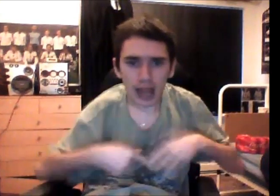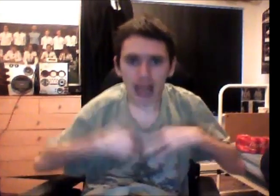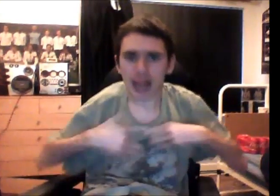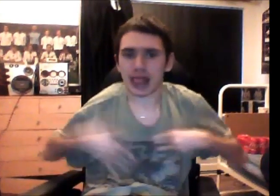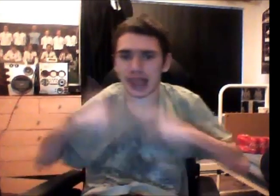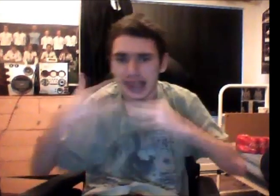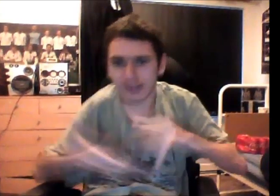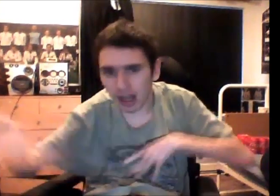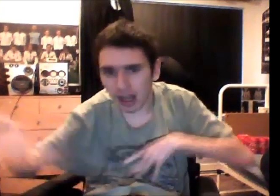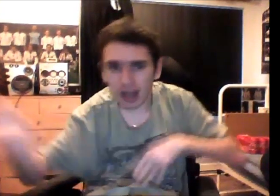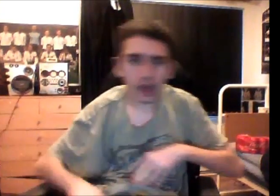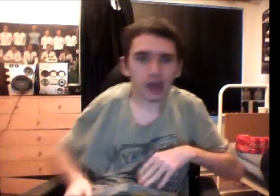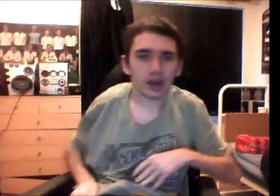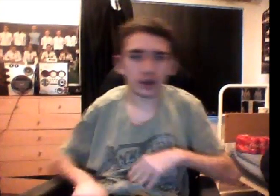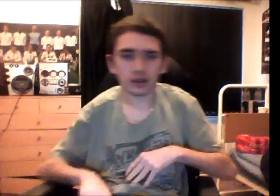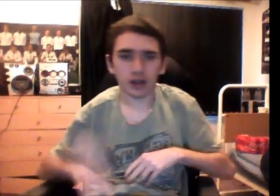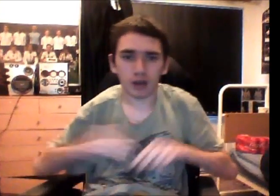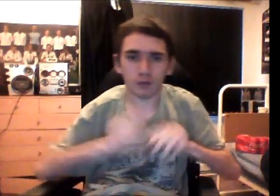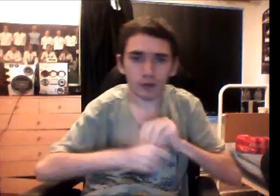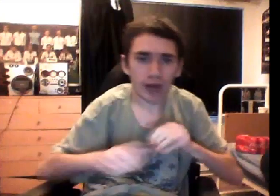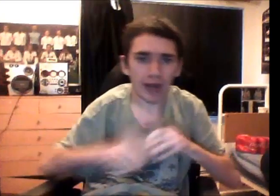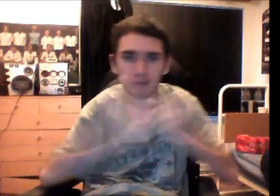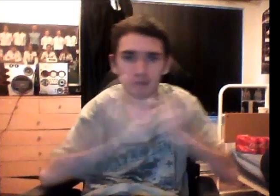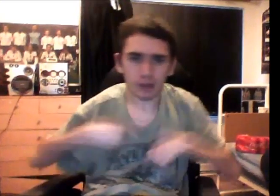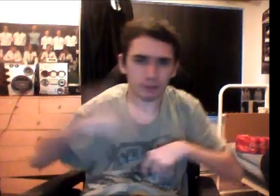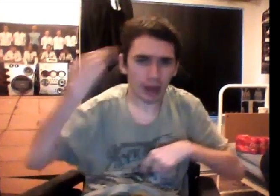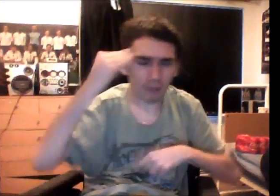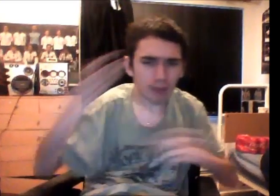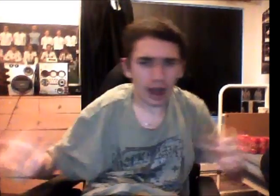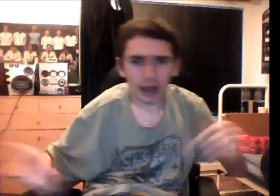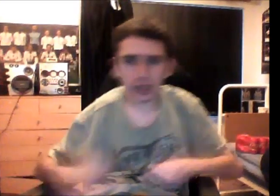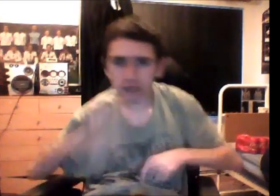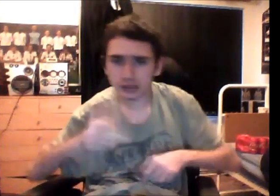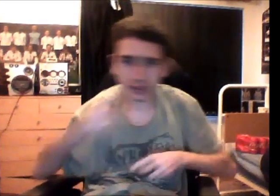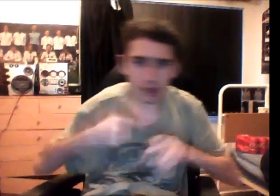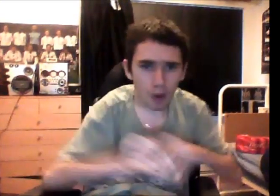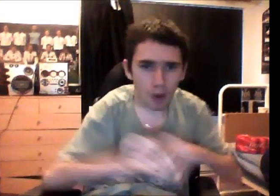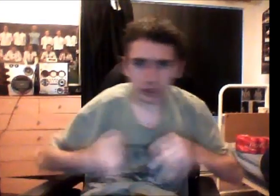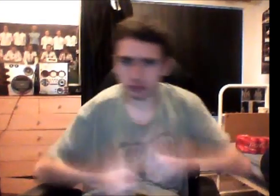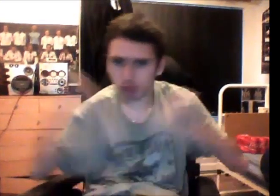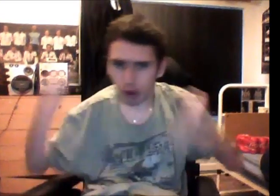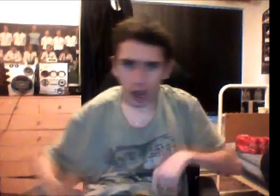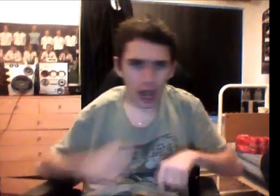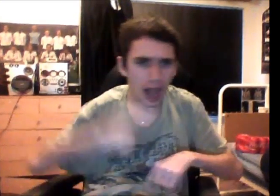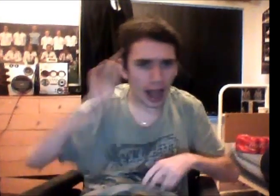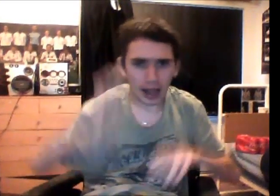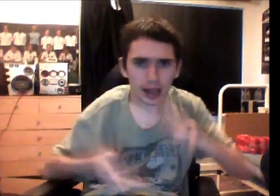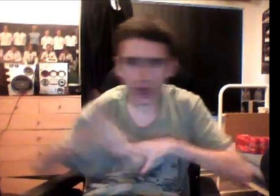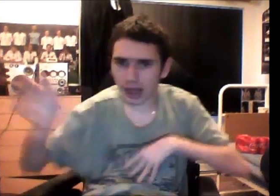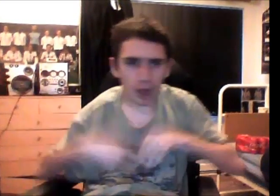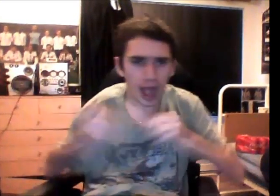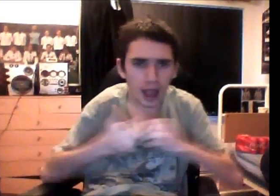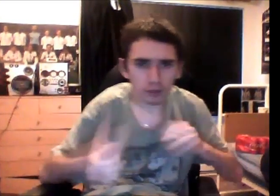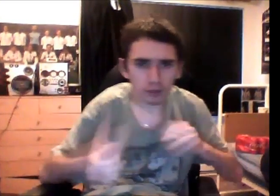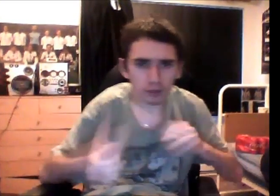leaving. See, I wanna say something but my mind, so you know I wanna be strong but I can't let go. I'm waiting to see how perfect that we could be. I just